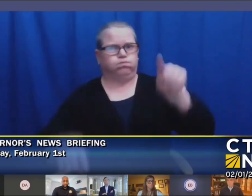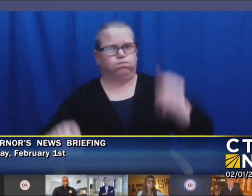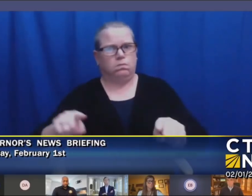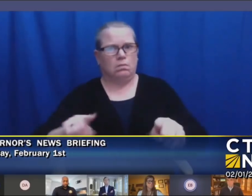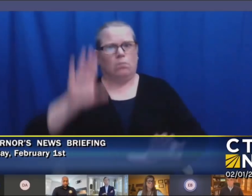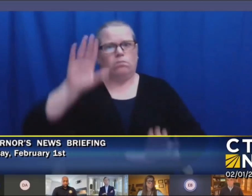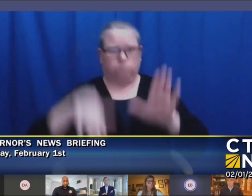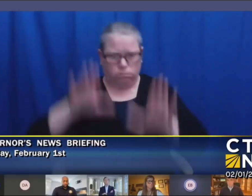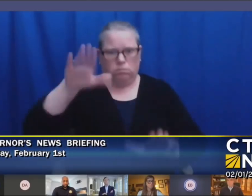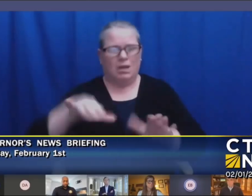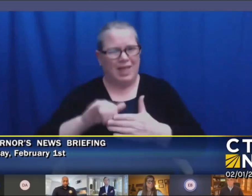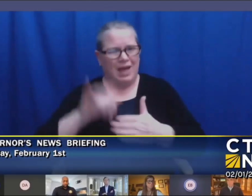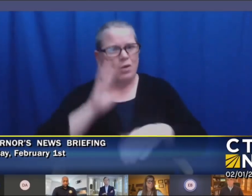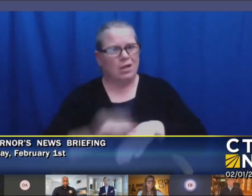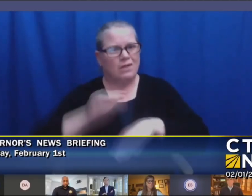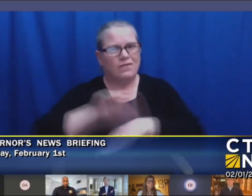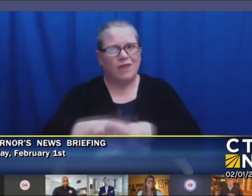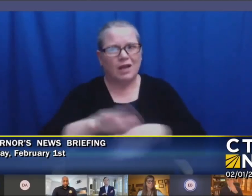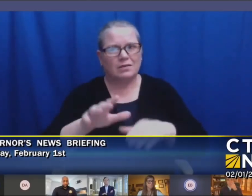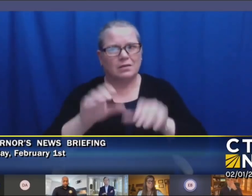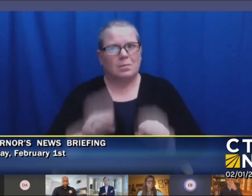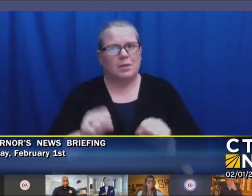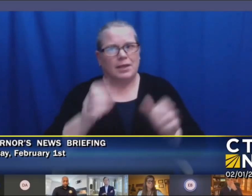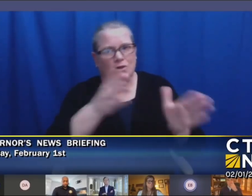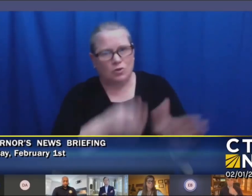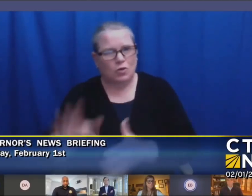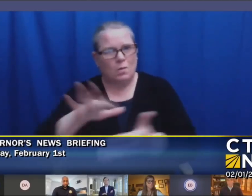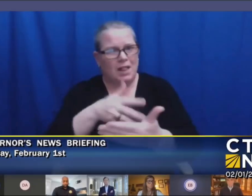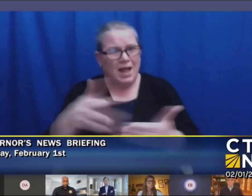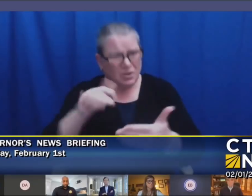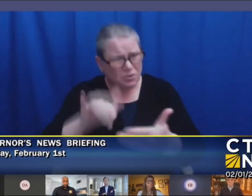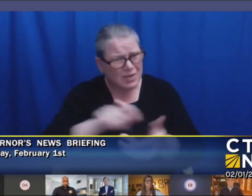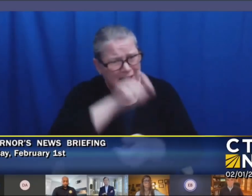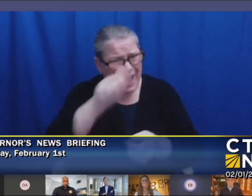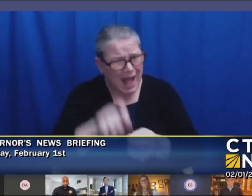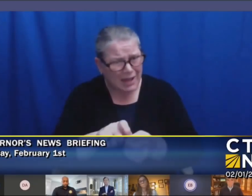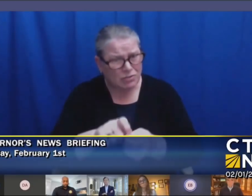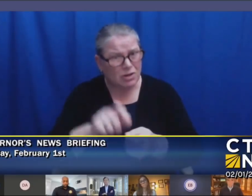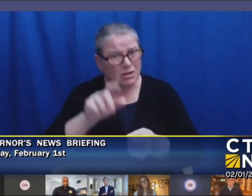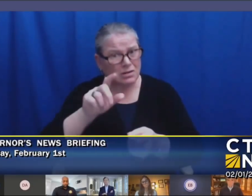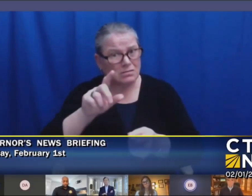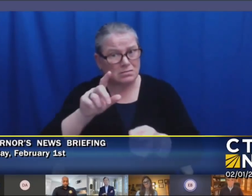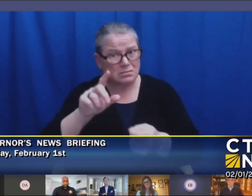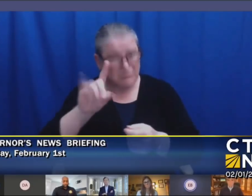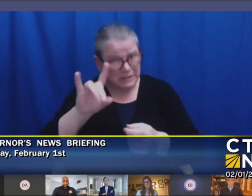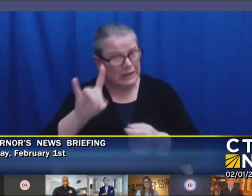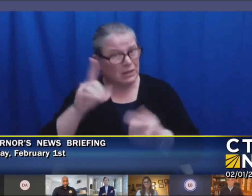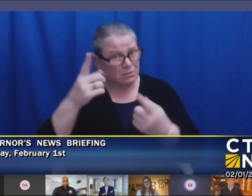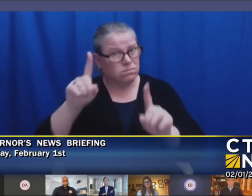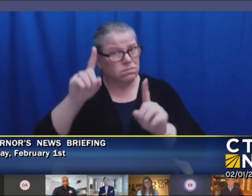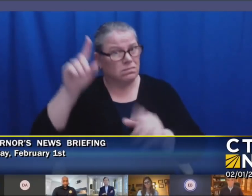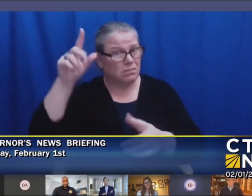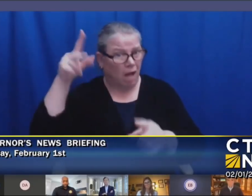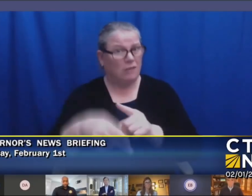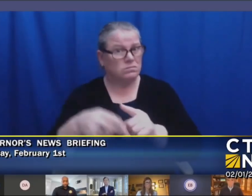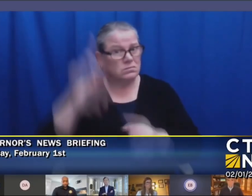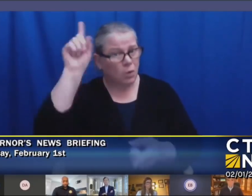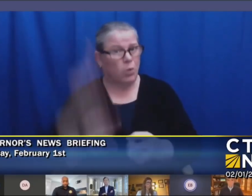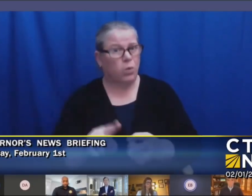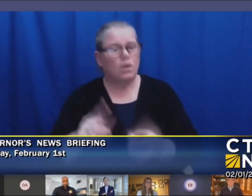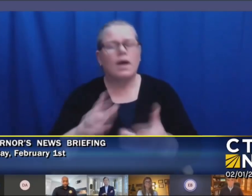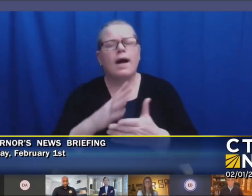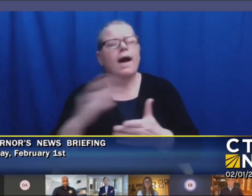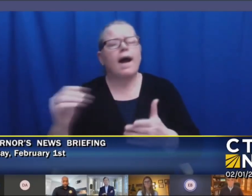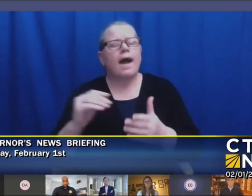So is that accurate that their allocation dropped so much? And how are vaccine providers supposed to plan ahead if they